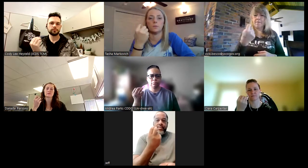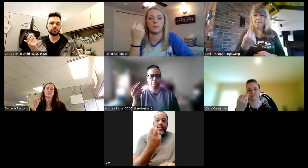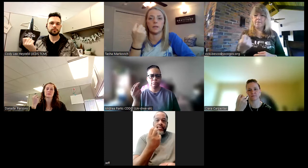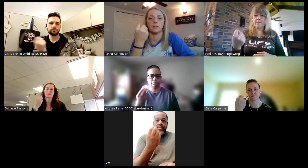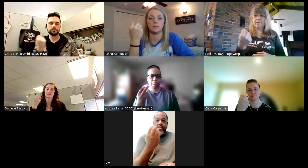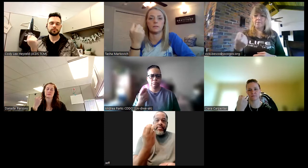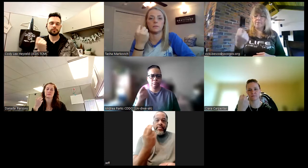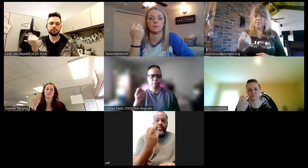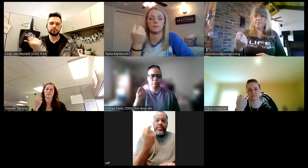Tuesday,